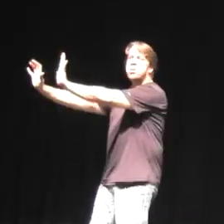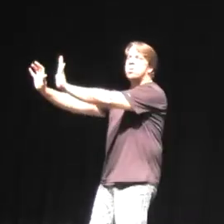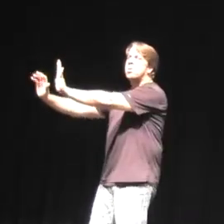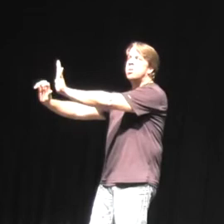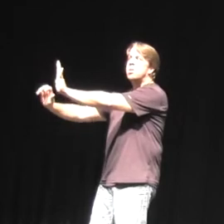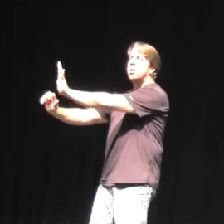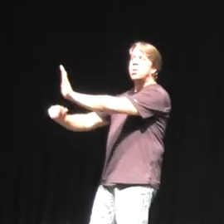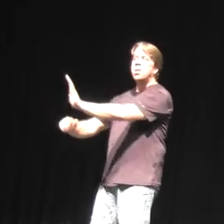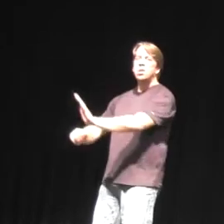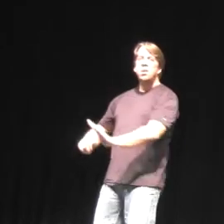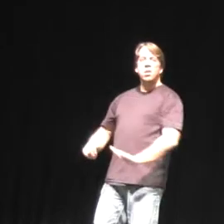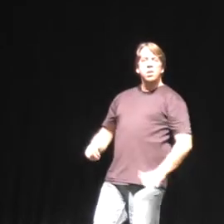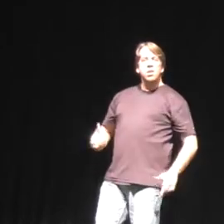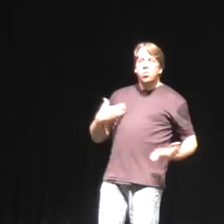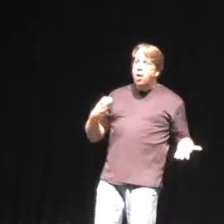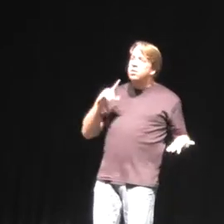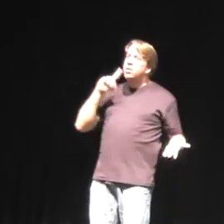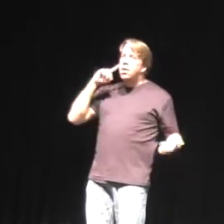Bring it on!